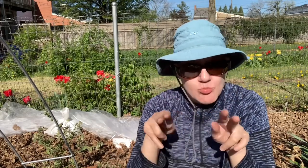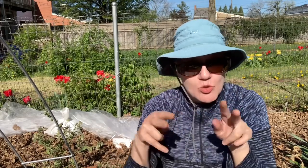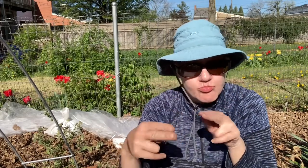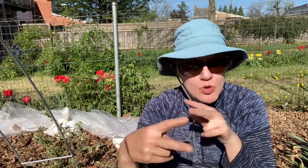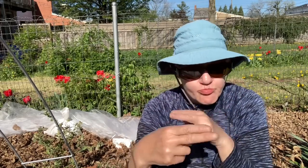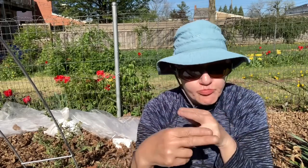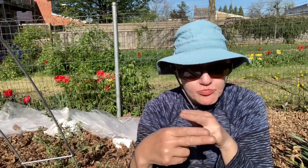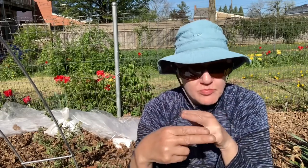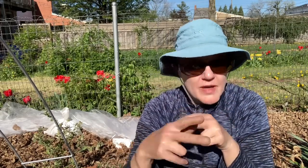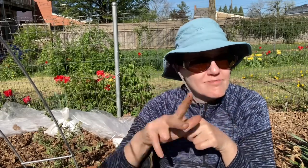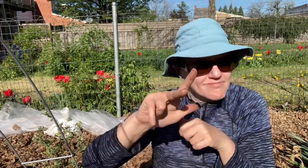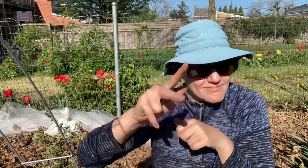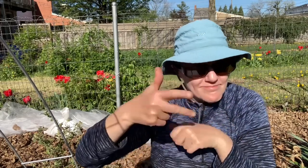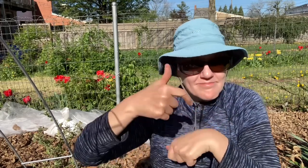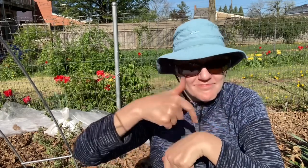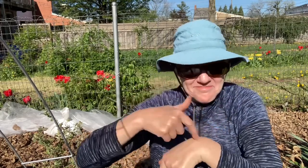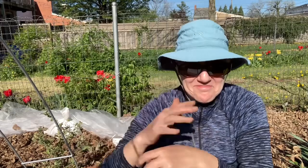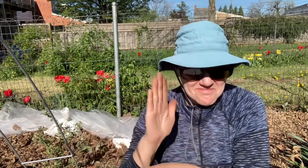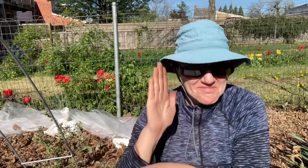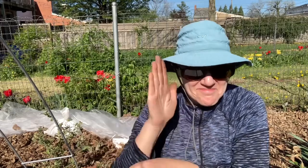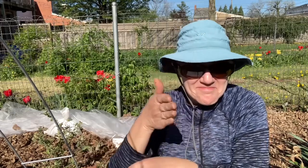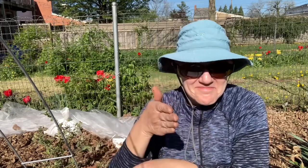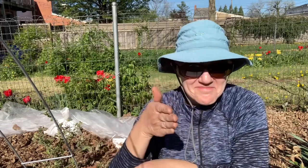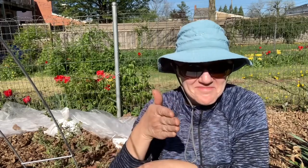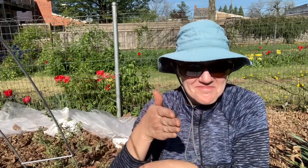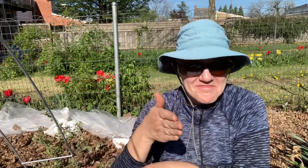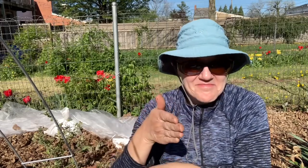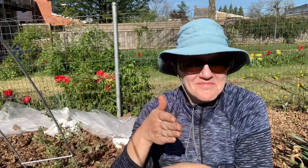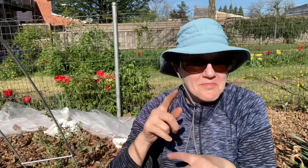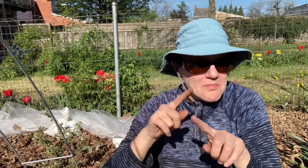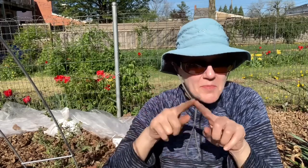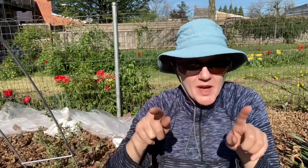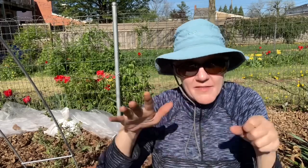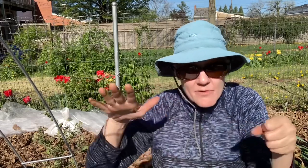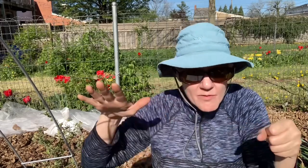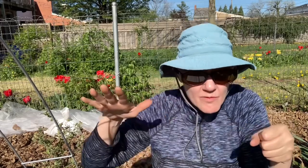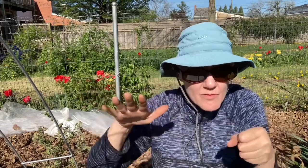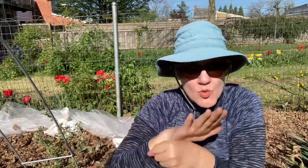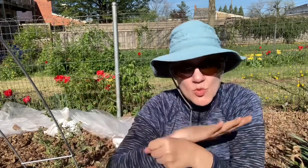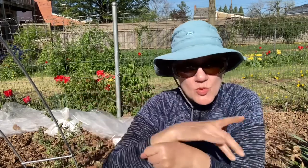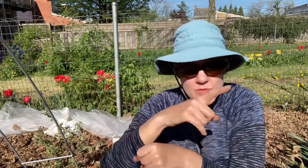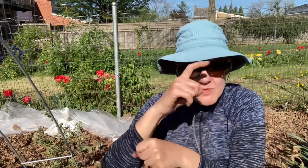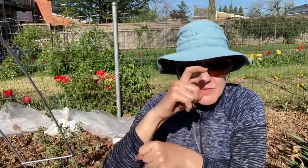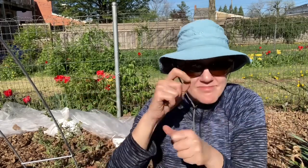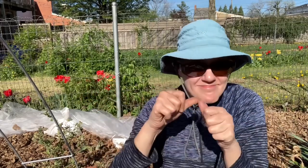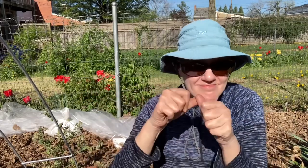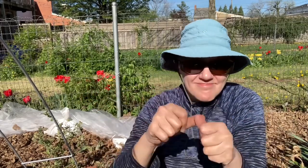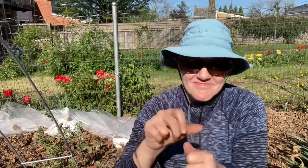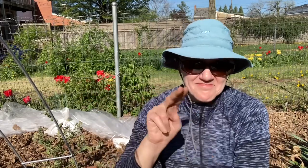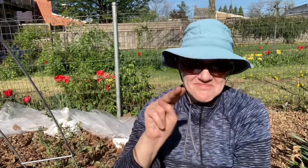will appear, and you can cut those off, and then you're going to get a third harvest from them. But they're not going to last the full